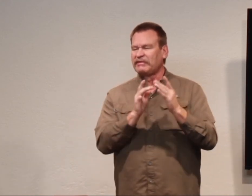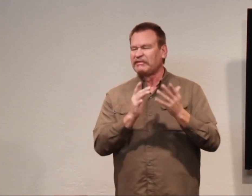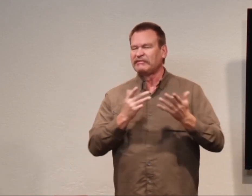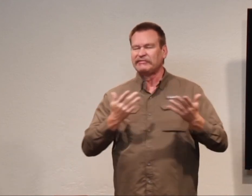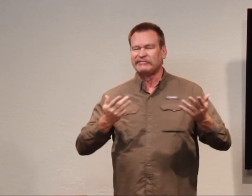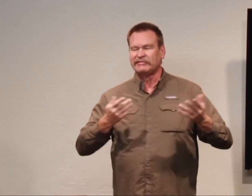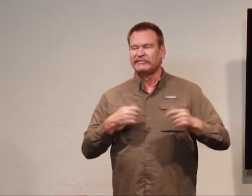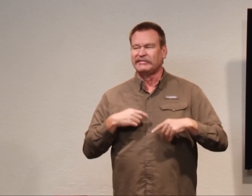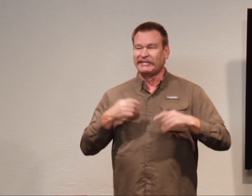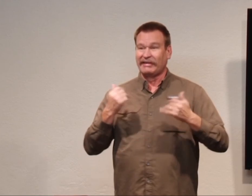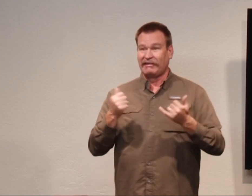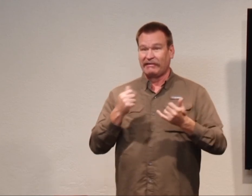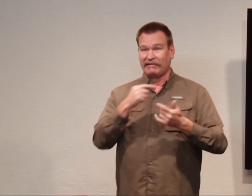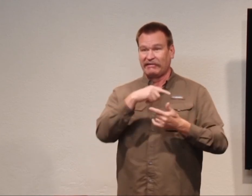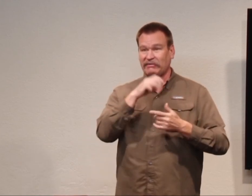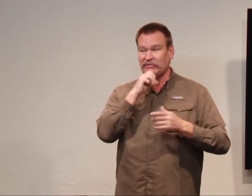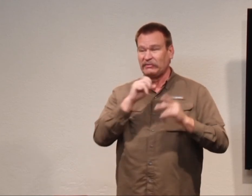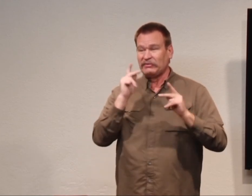you know, so,